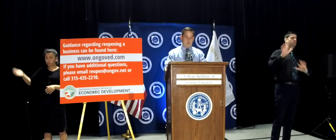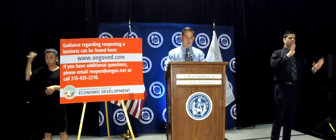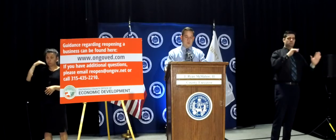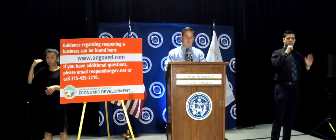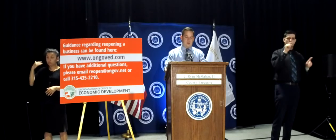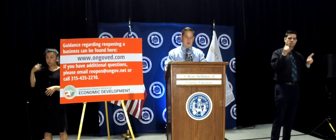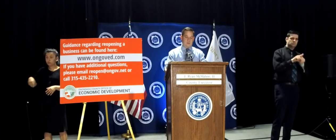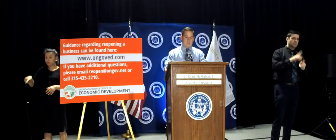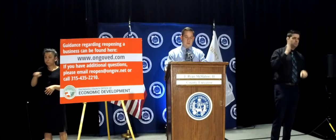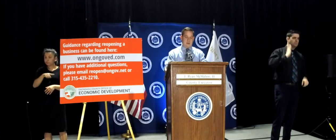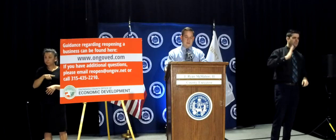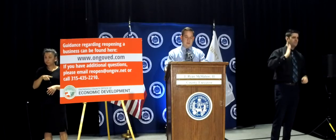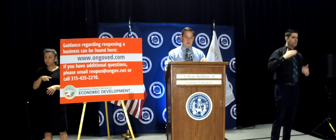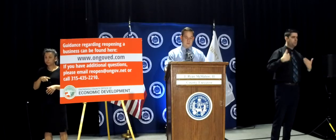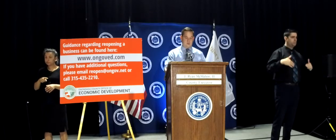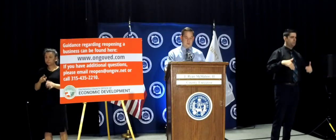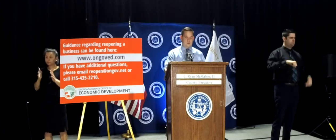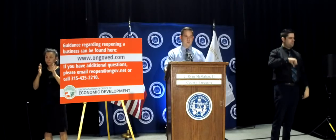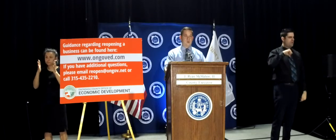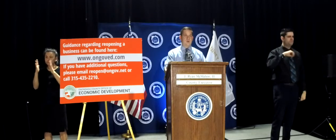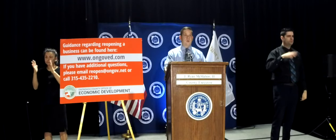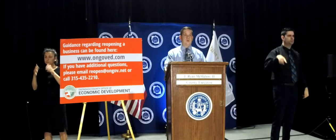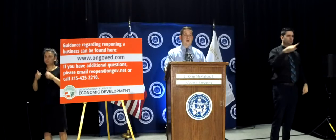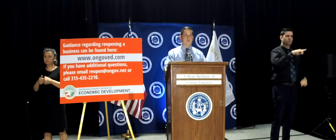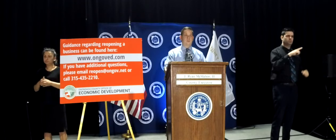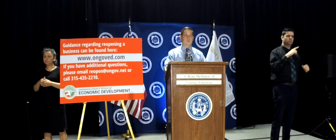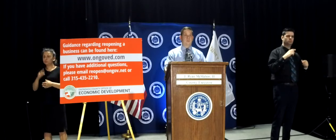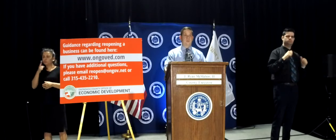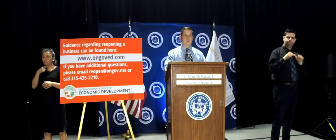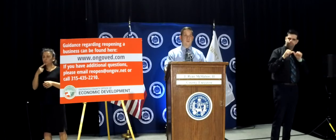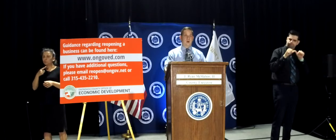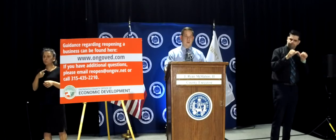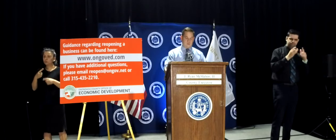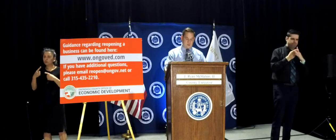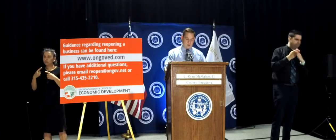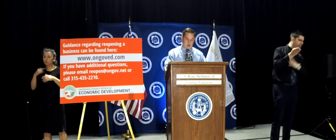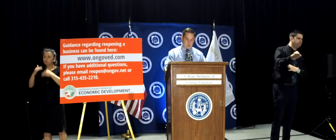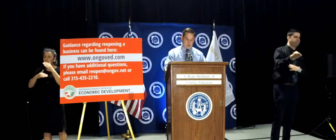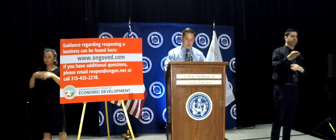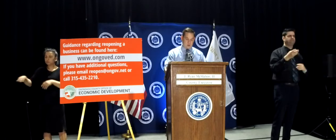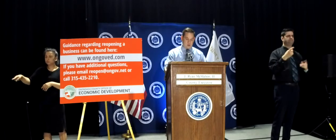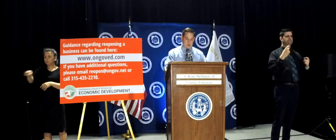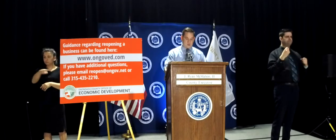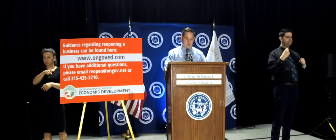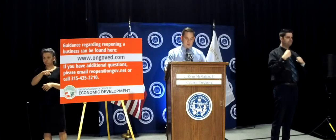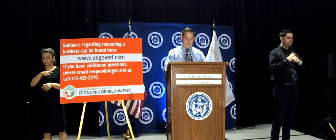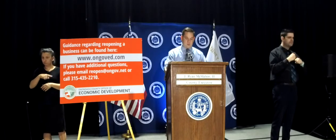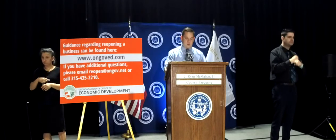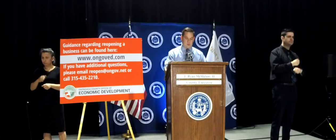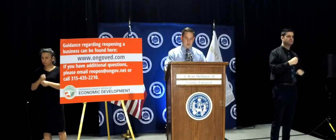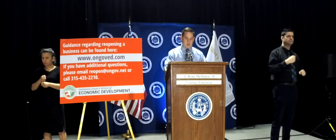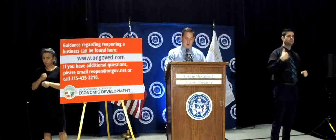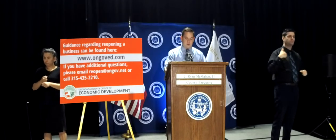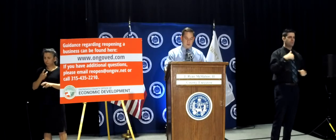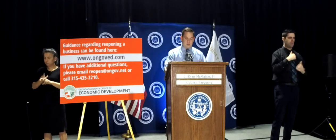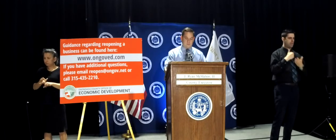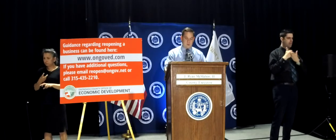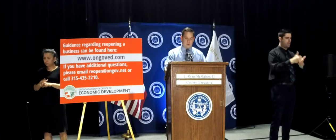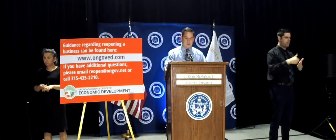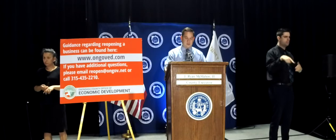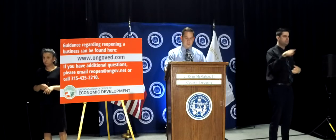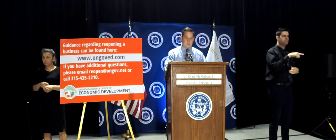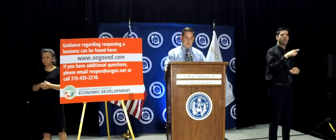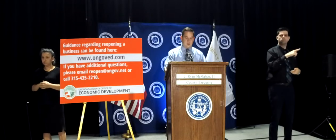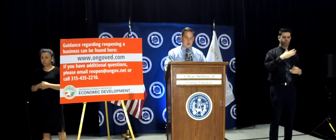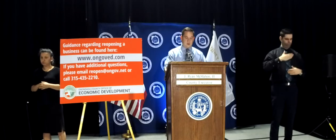you because you have done it, not the elected officials. We've helped, but you've done it. You've done the hard work. And certainly for the community at large, I